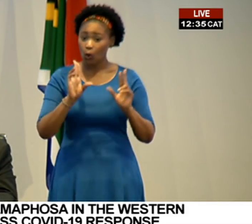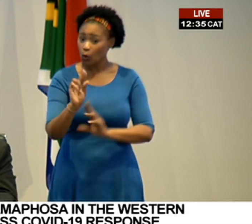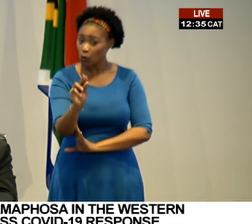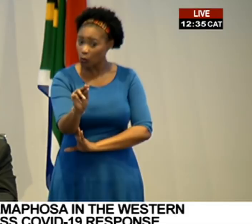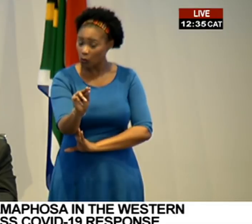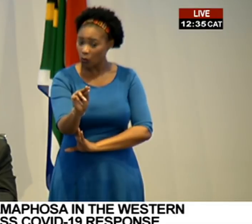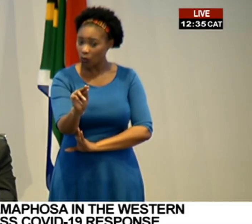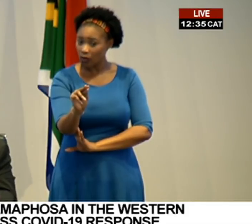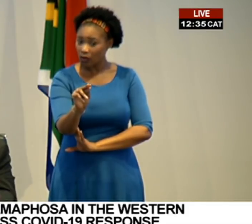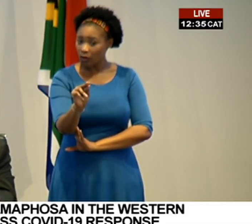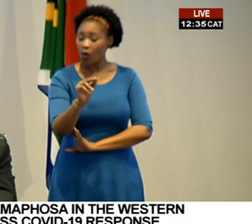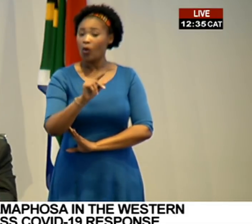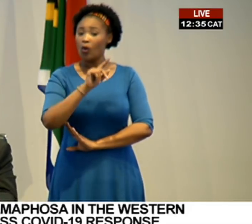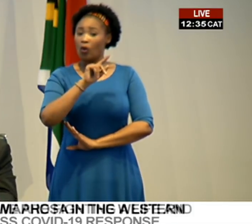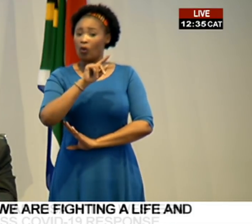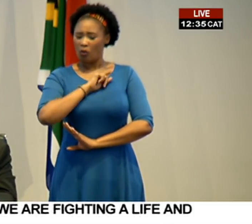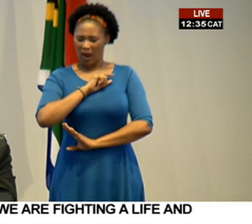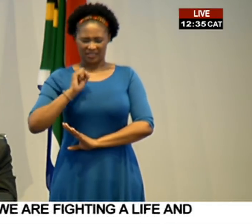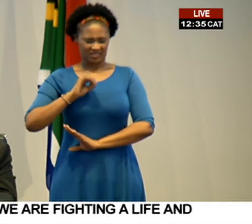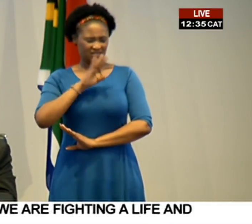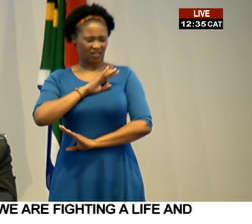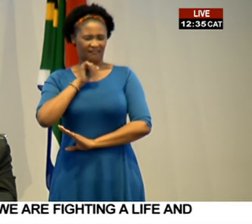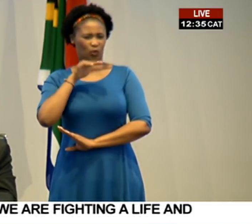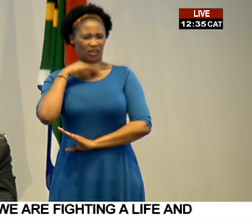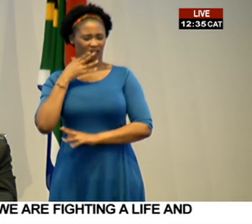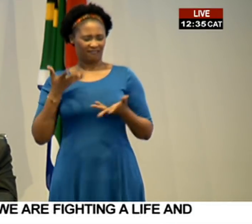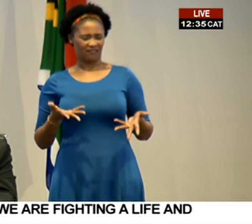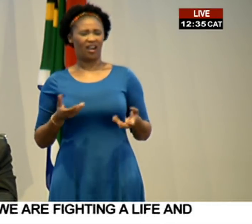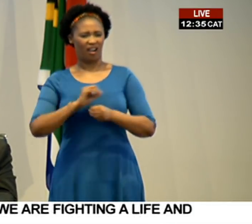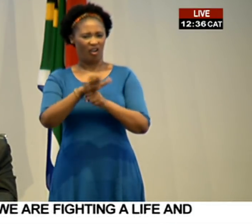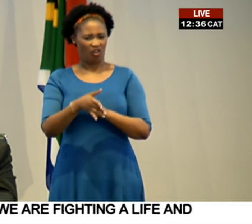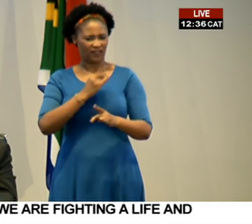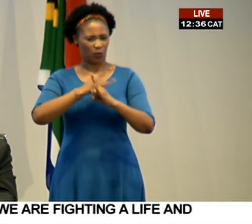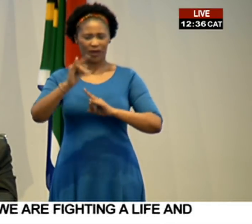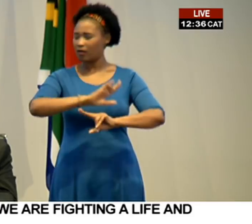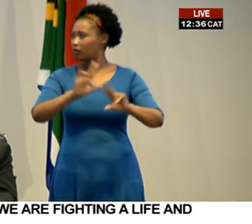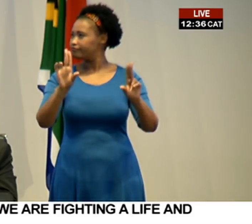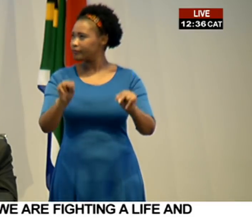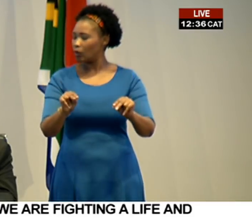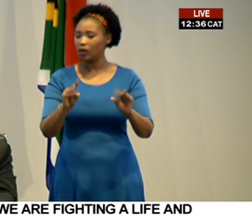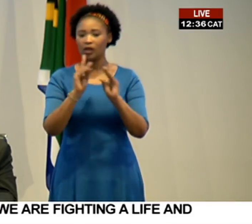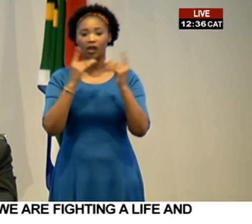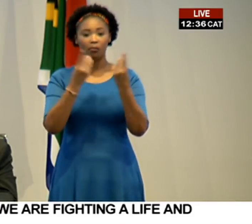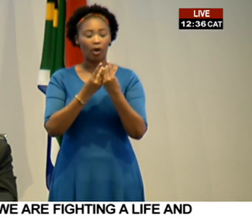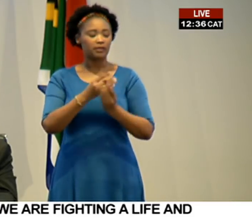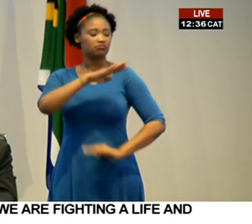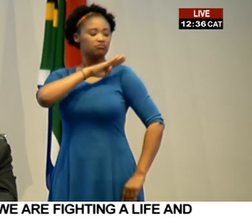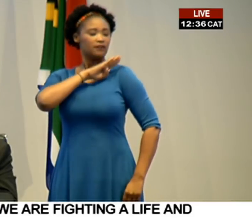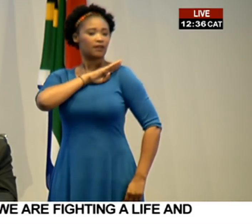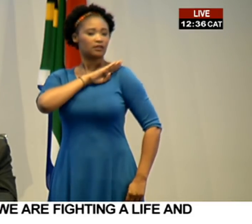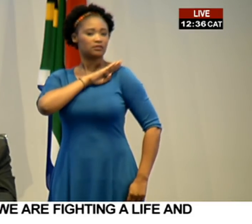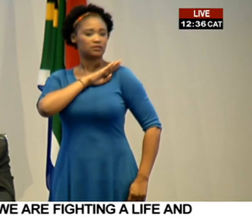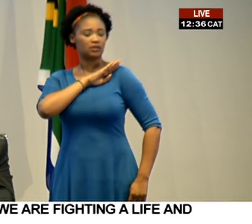the basis that we didn't have enough staff members. Department of Defense and Military Veterans,